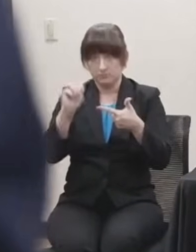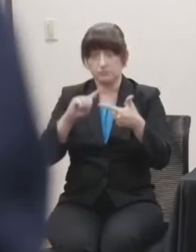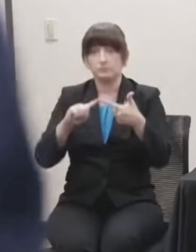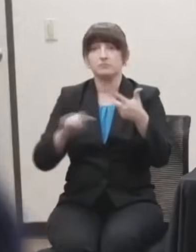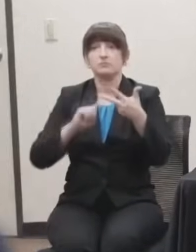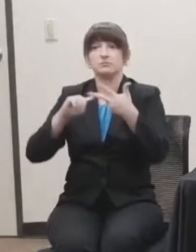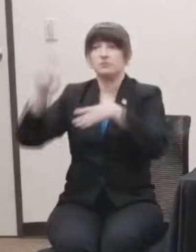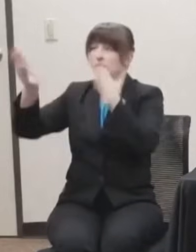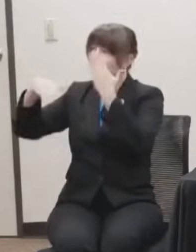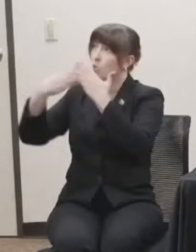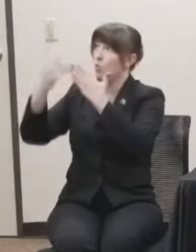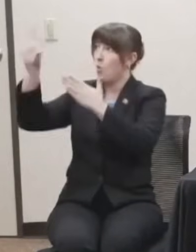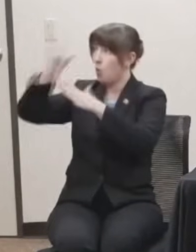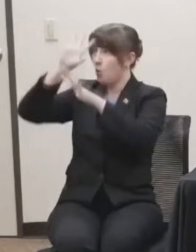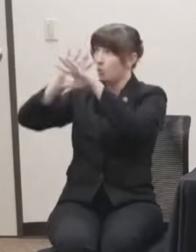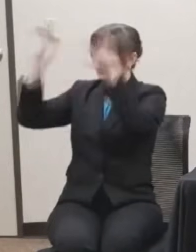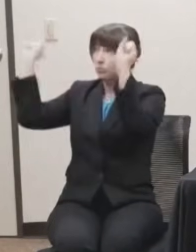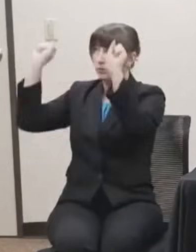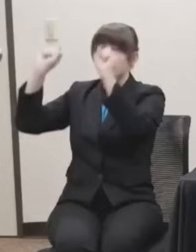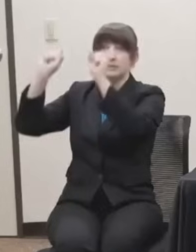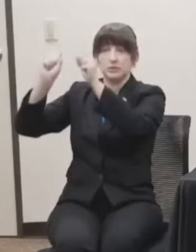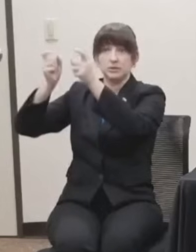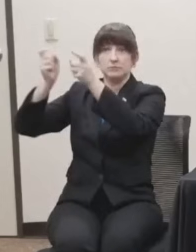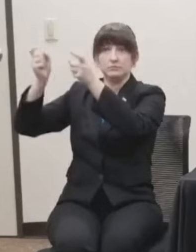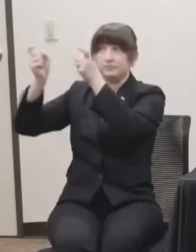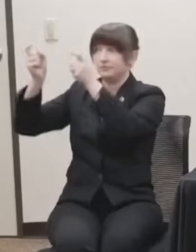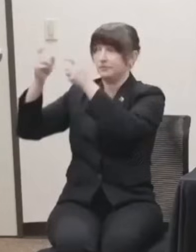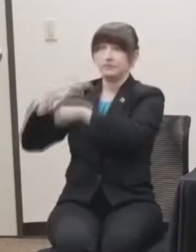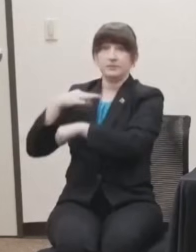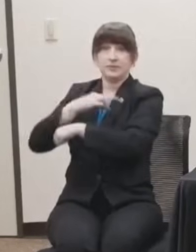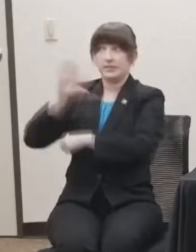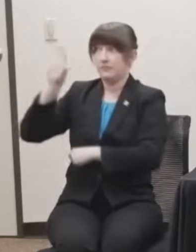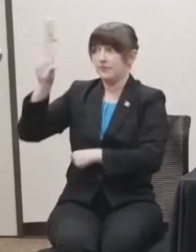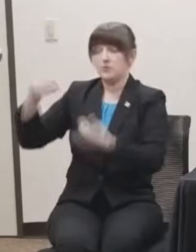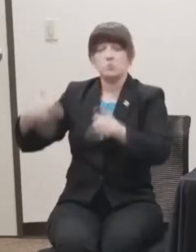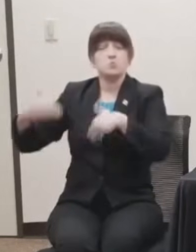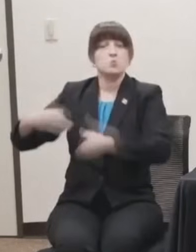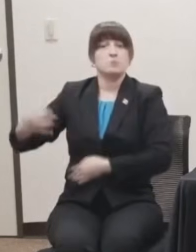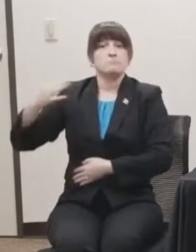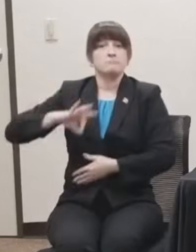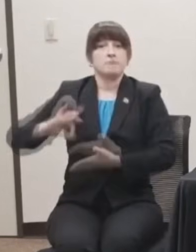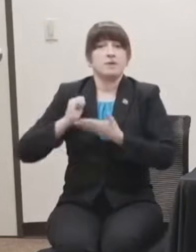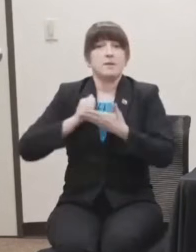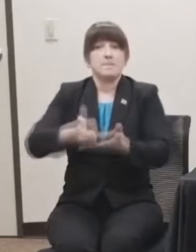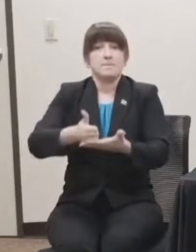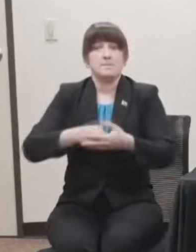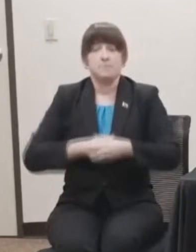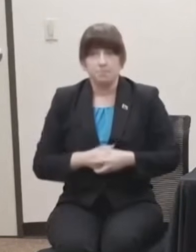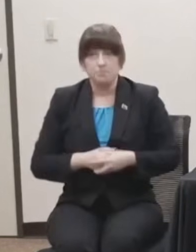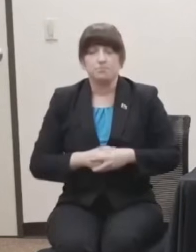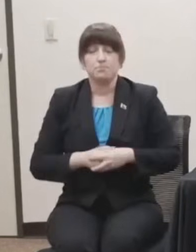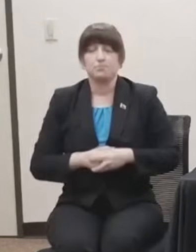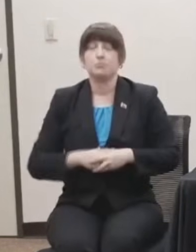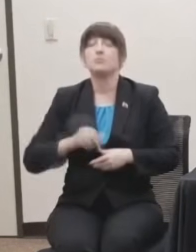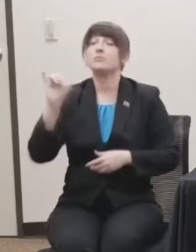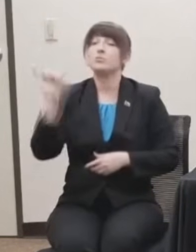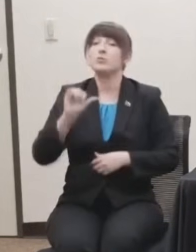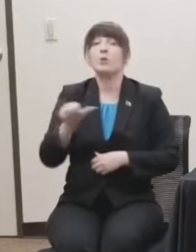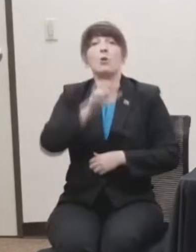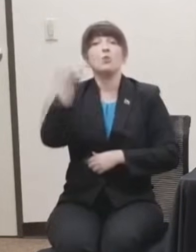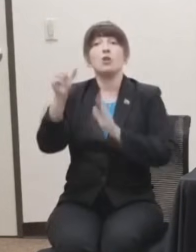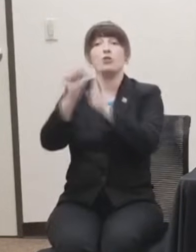entire administration are a tremendous help. I also want to add that there are governors across the